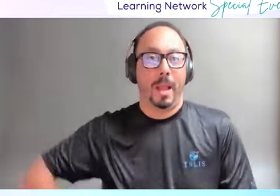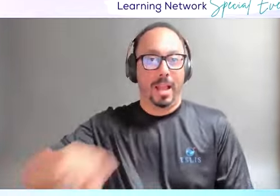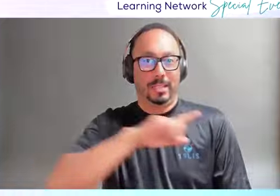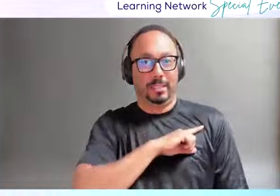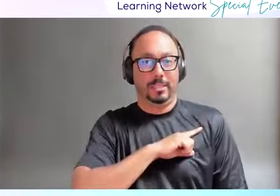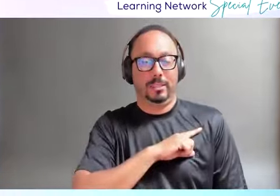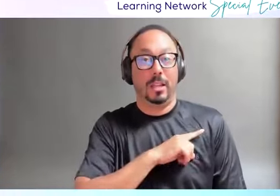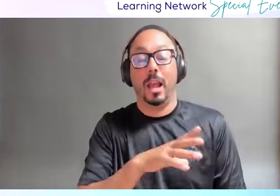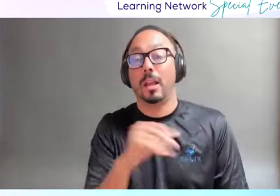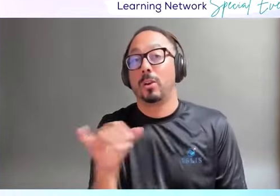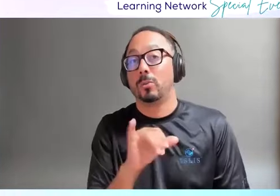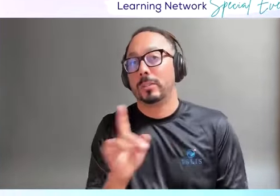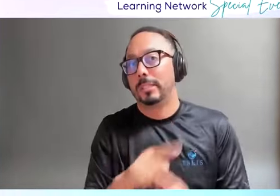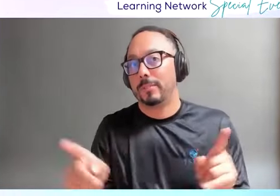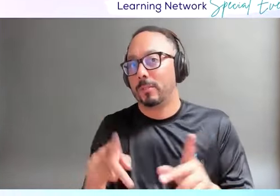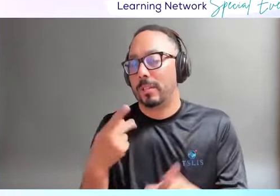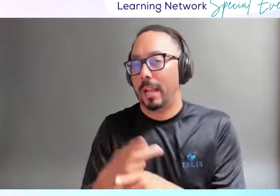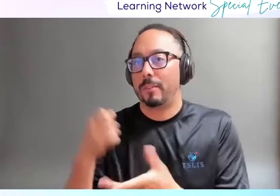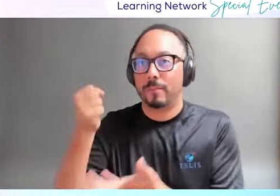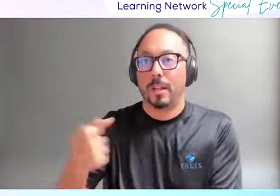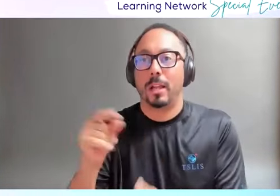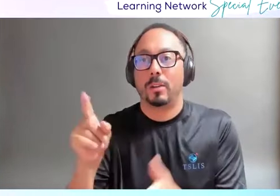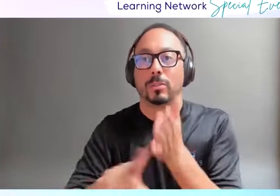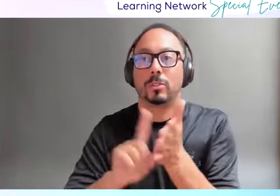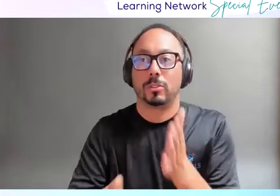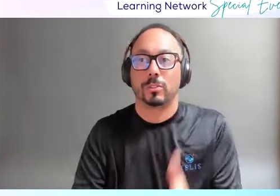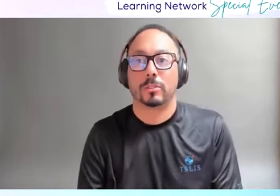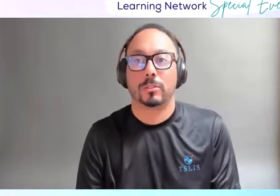funding streams in research from research funding organizations.